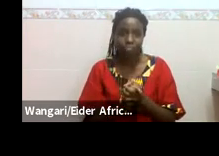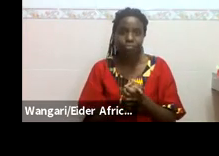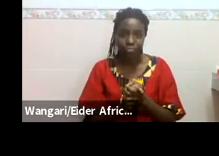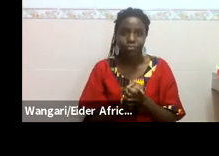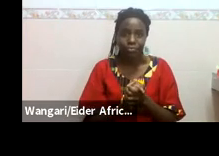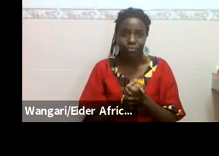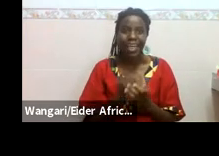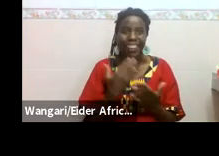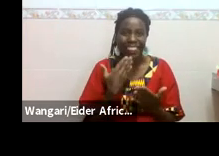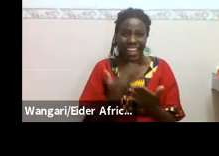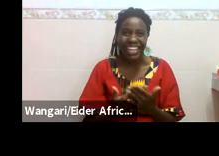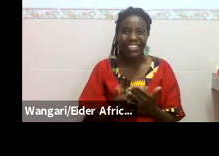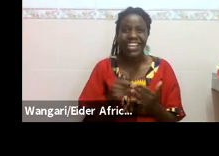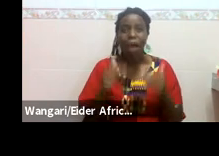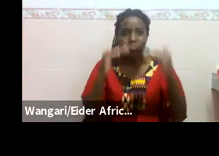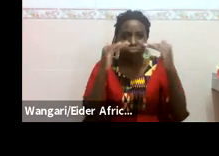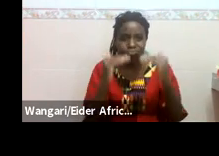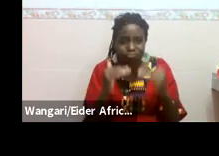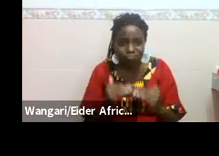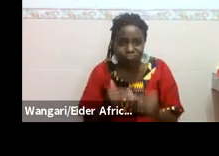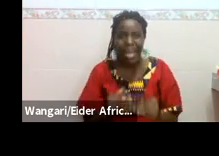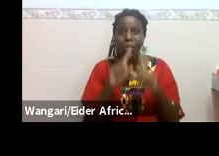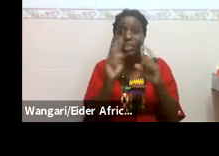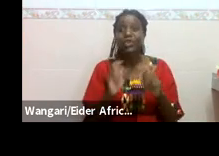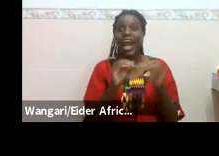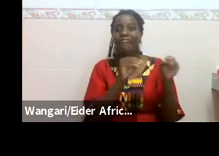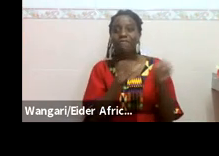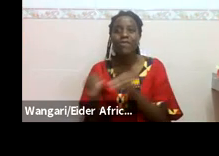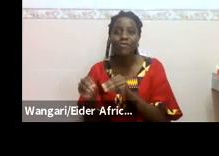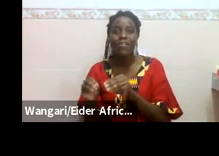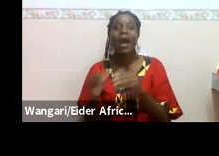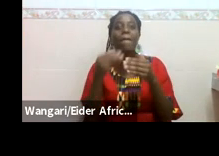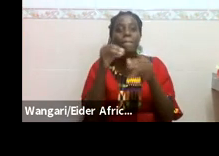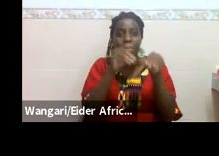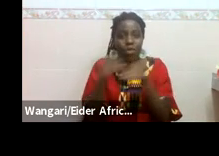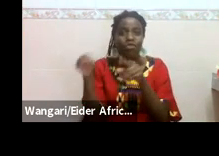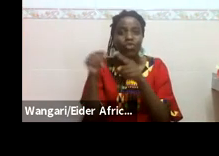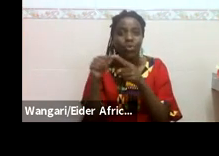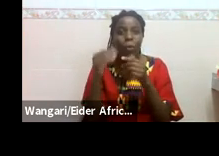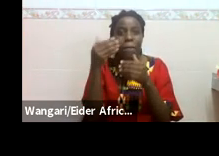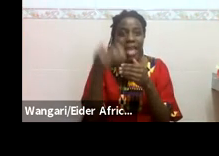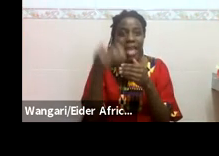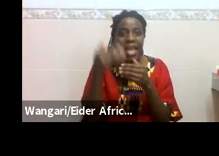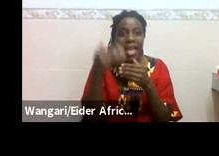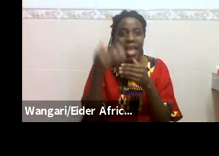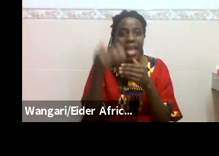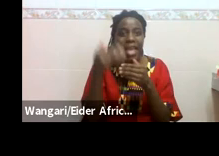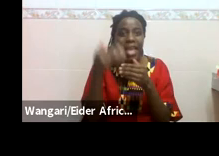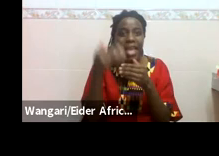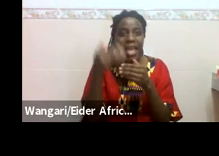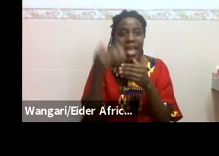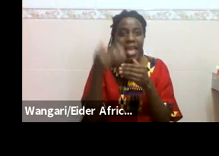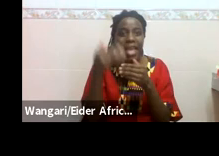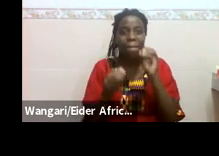thank you. If you scroll down, I'll read it, because now I lost my page. Go to pay down more, thank you. Sorry, I'm now sharing